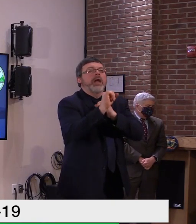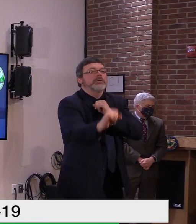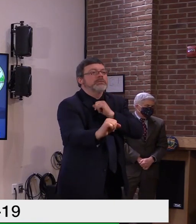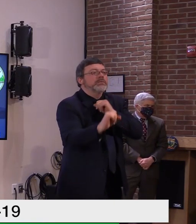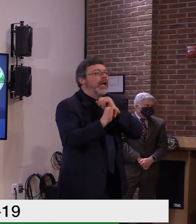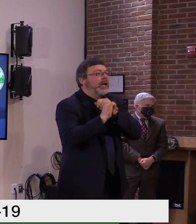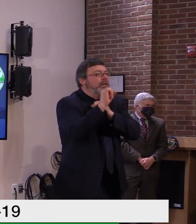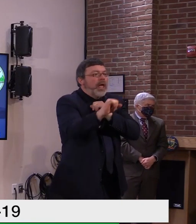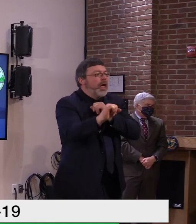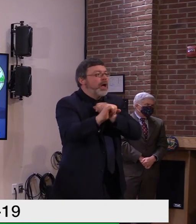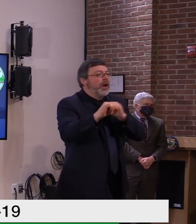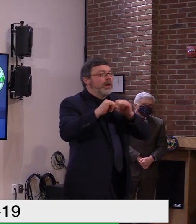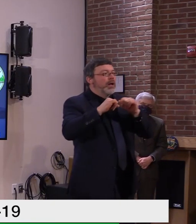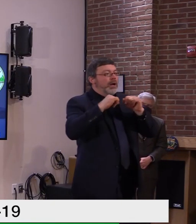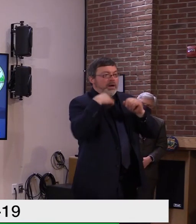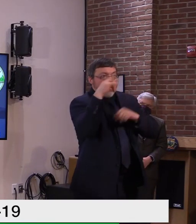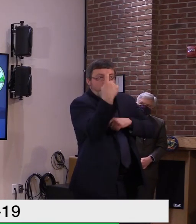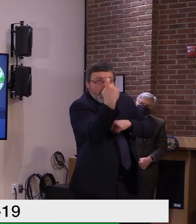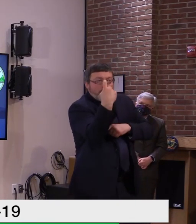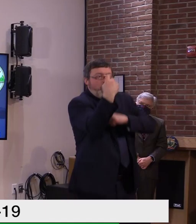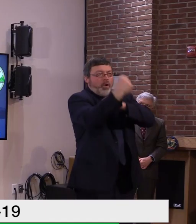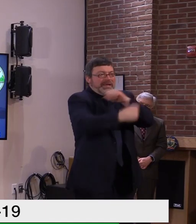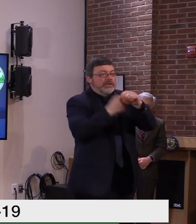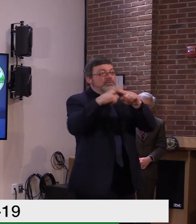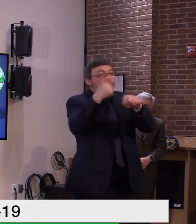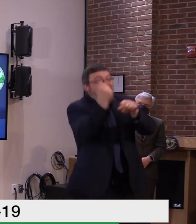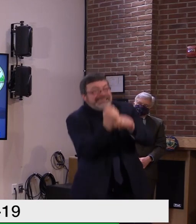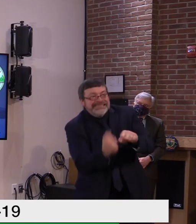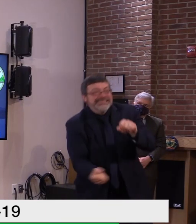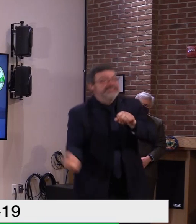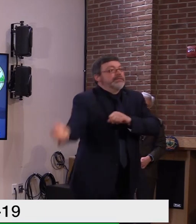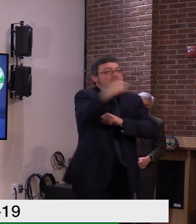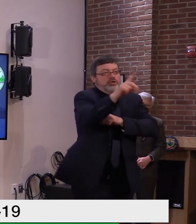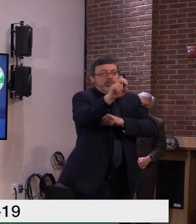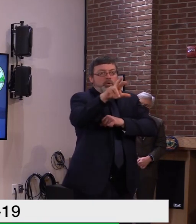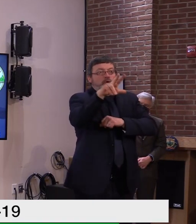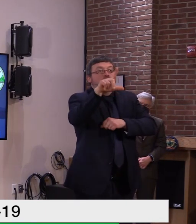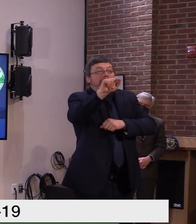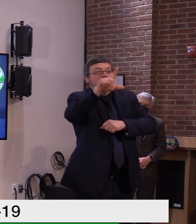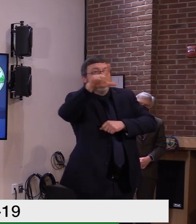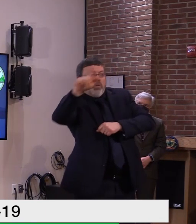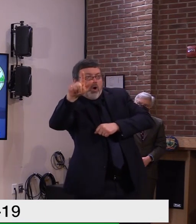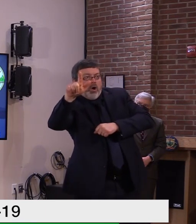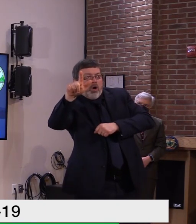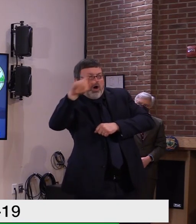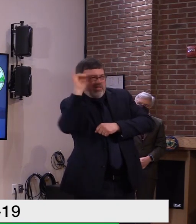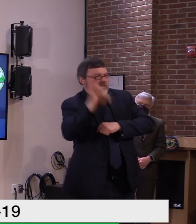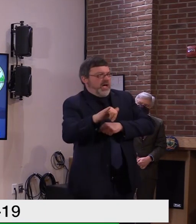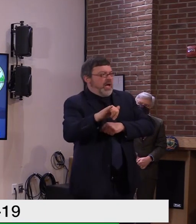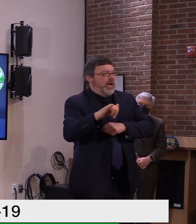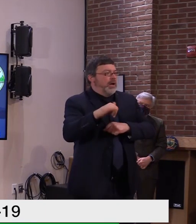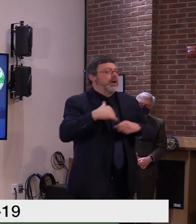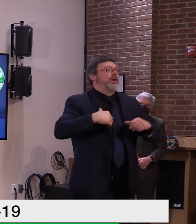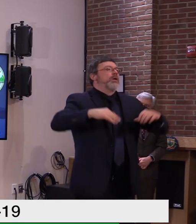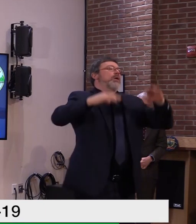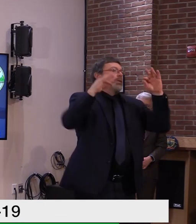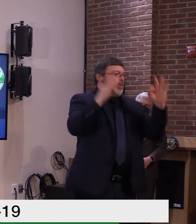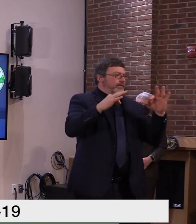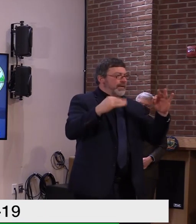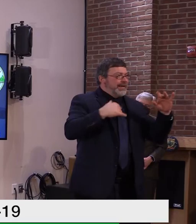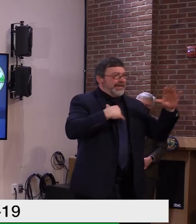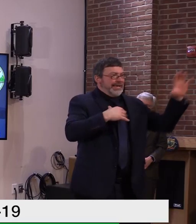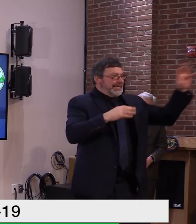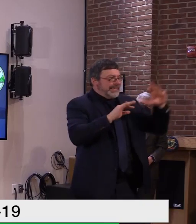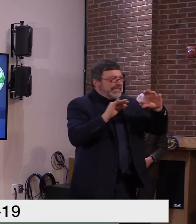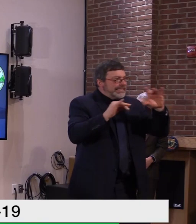So, you know, we were very vigilant, diligent in terms of making sure that we spent all the money that we